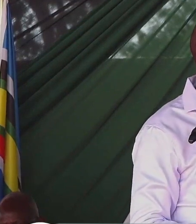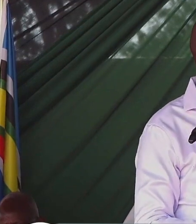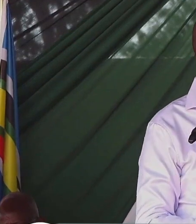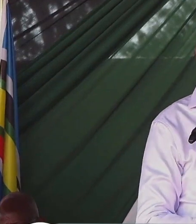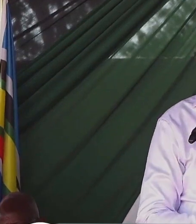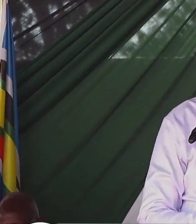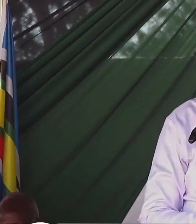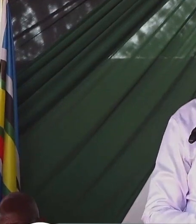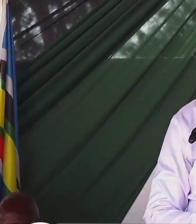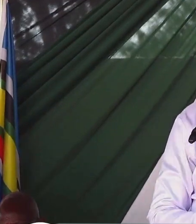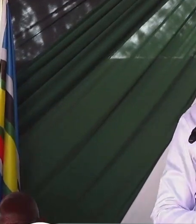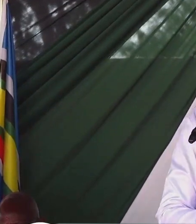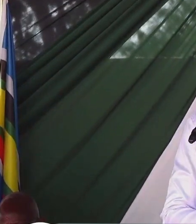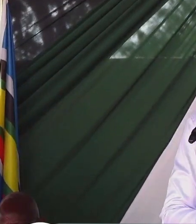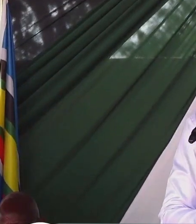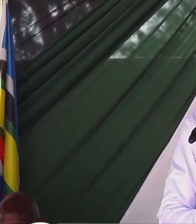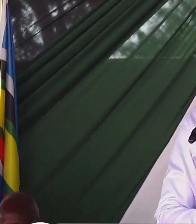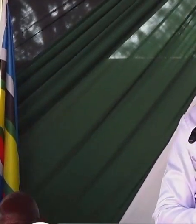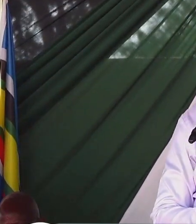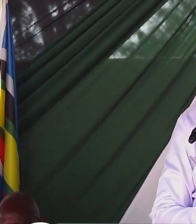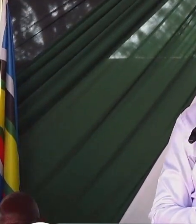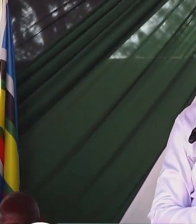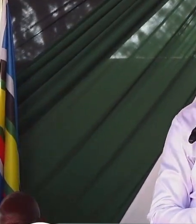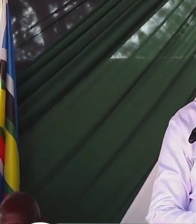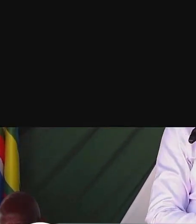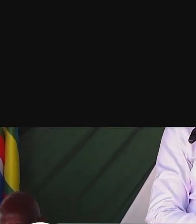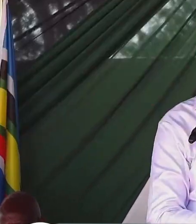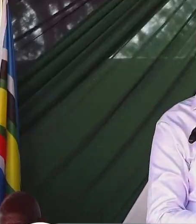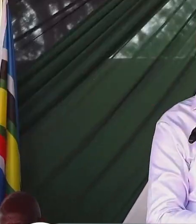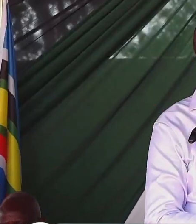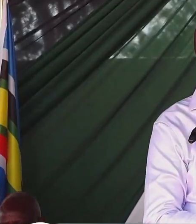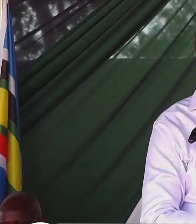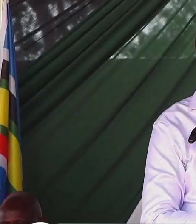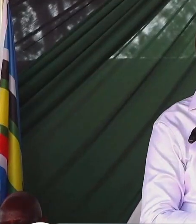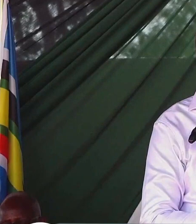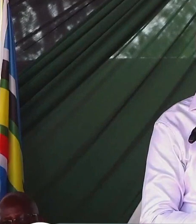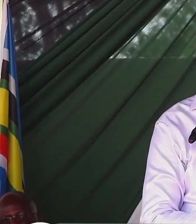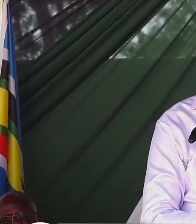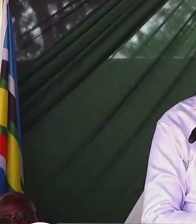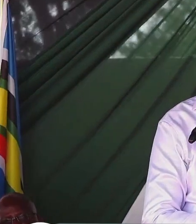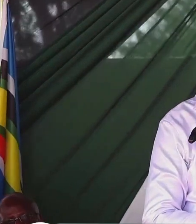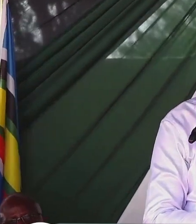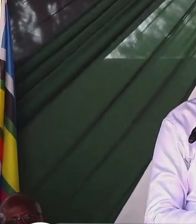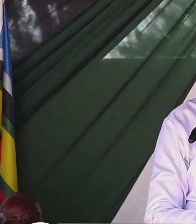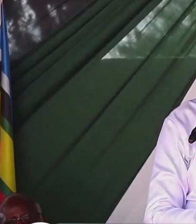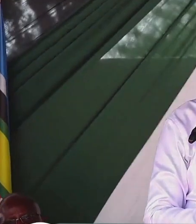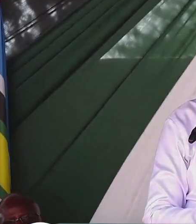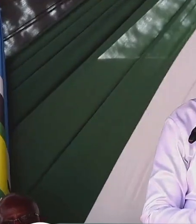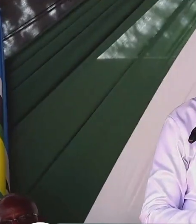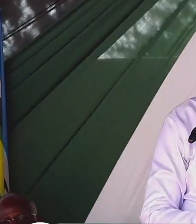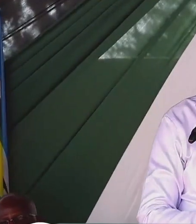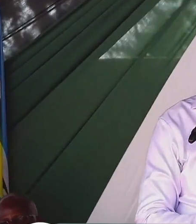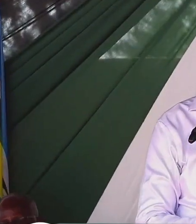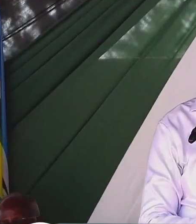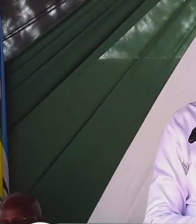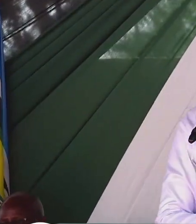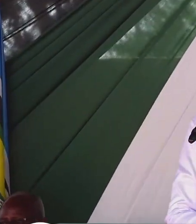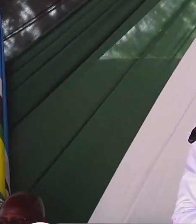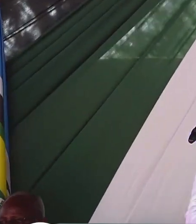my wife and family, the ministers of the